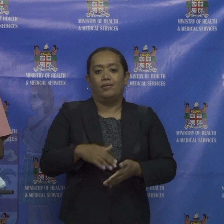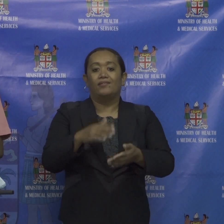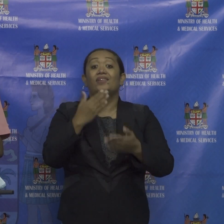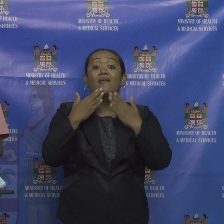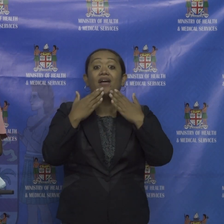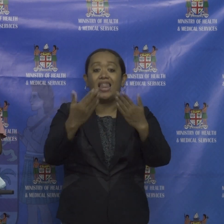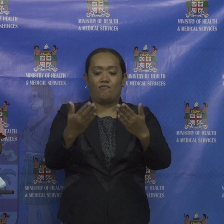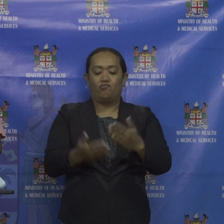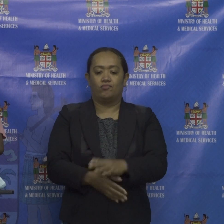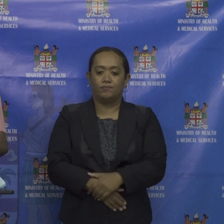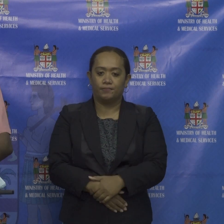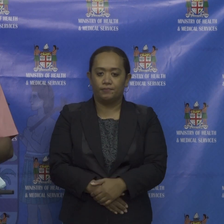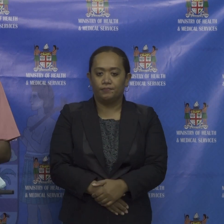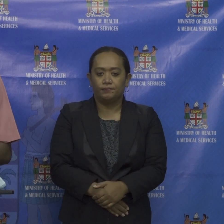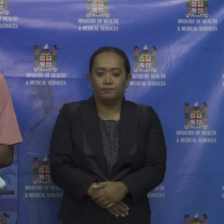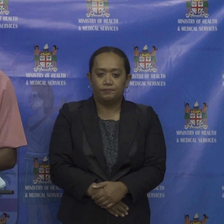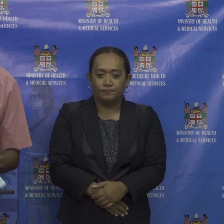Navaleo.